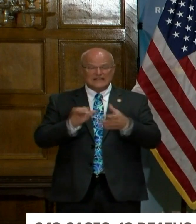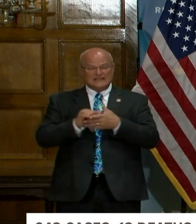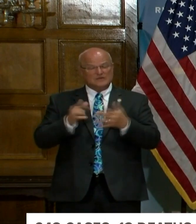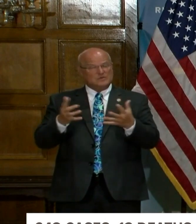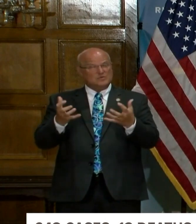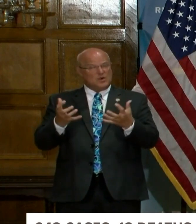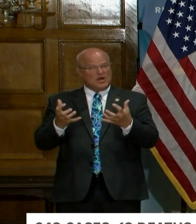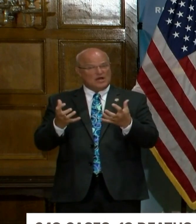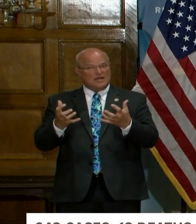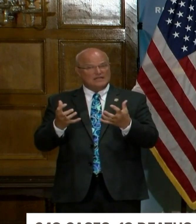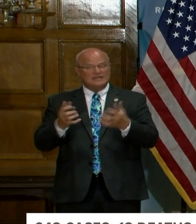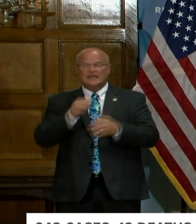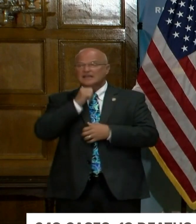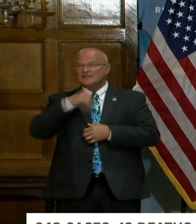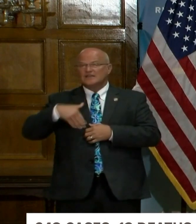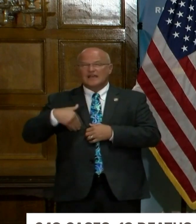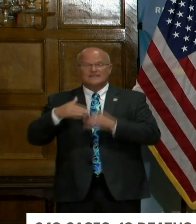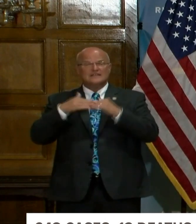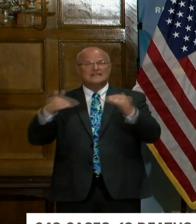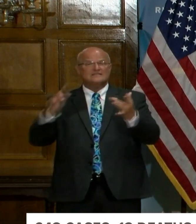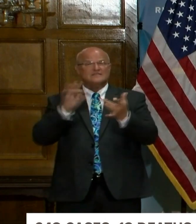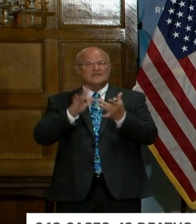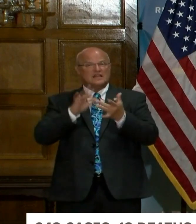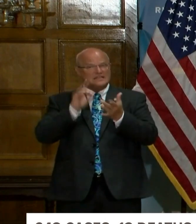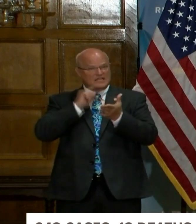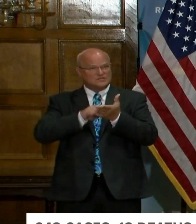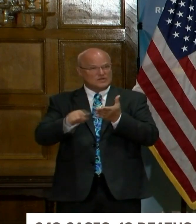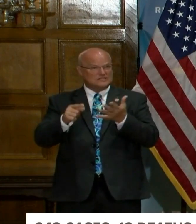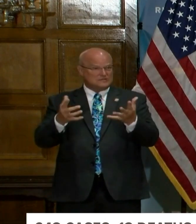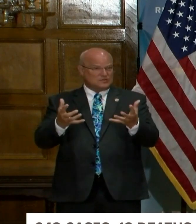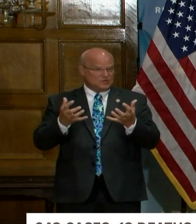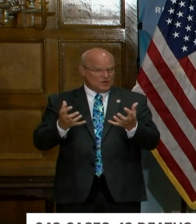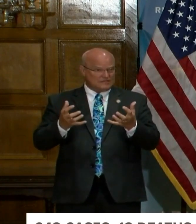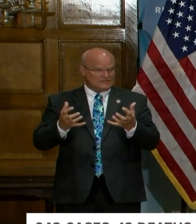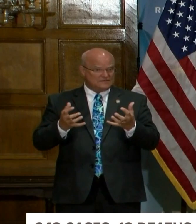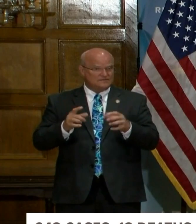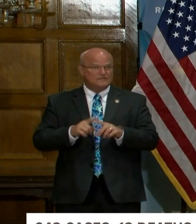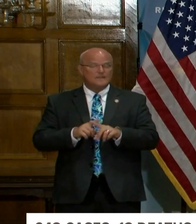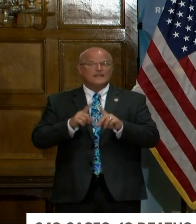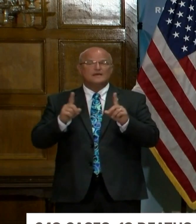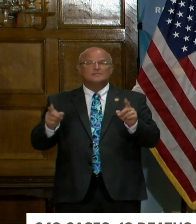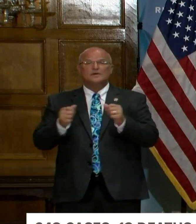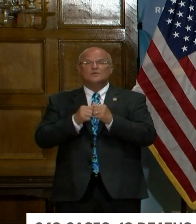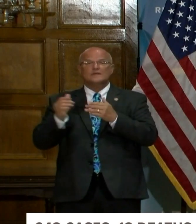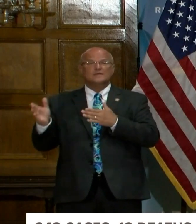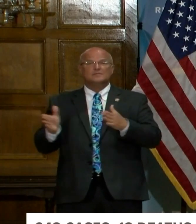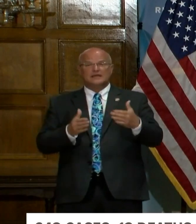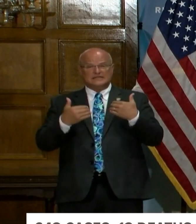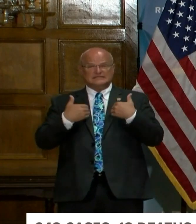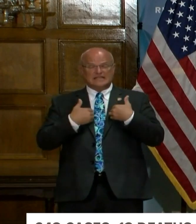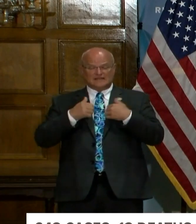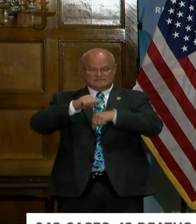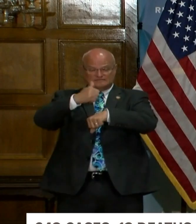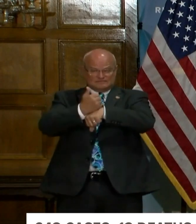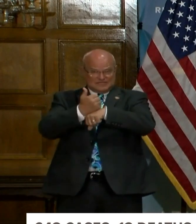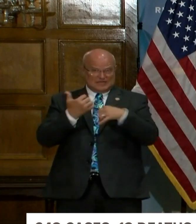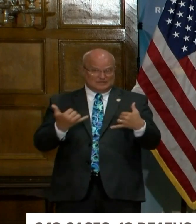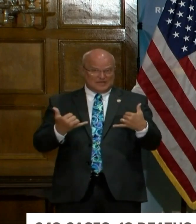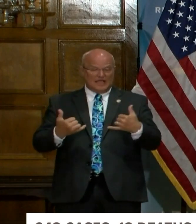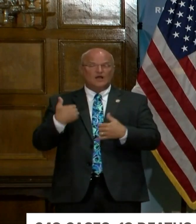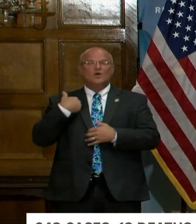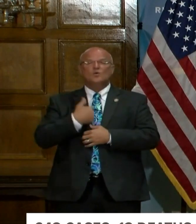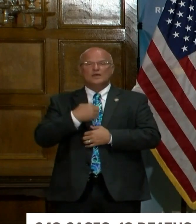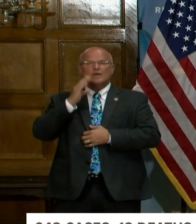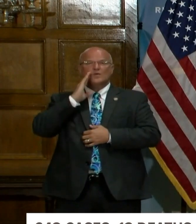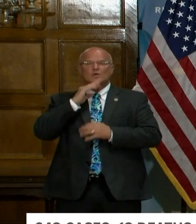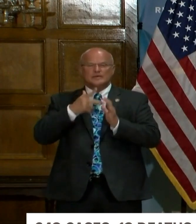we would like, and we don't yet have the level of contact tracing that we would like. But with the plans that we have in place, we will